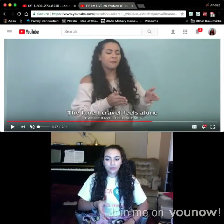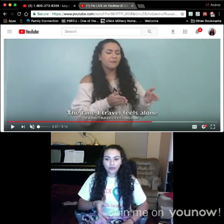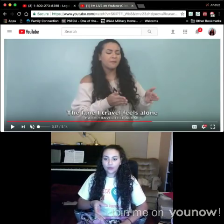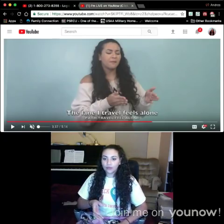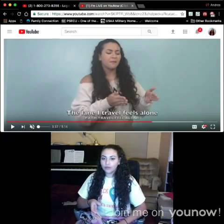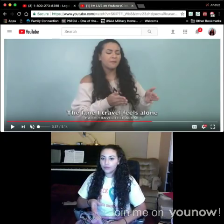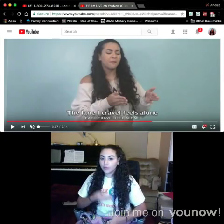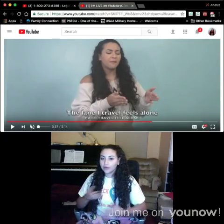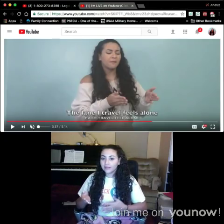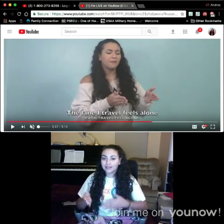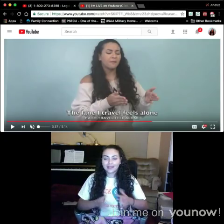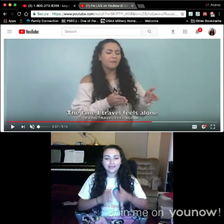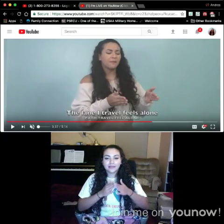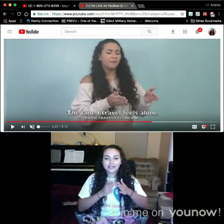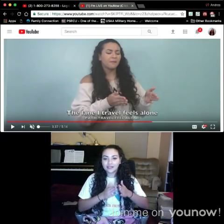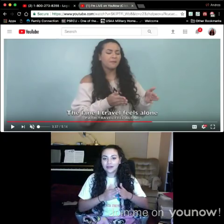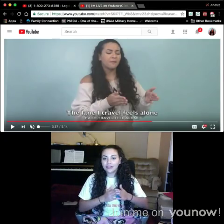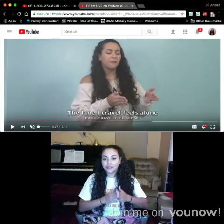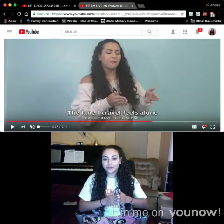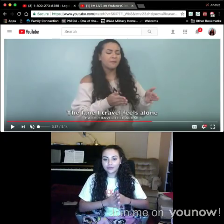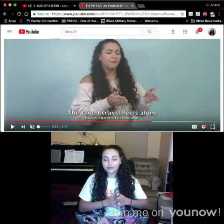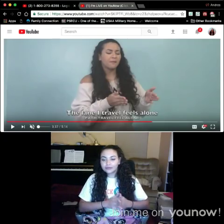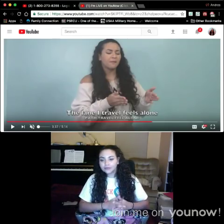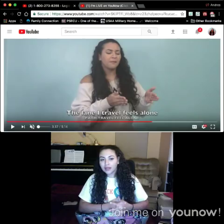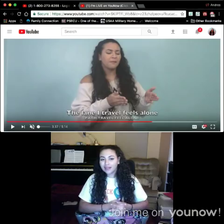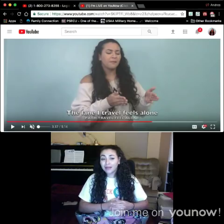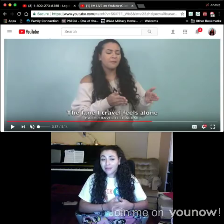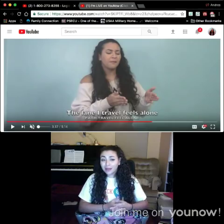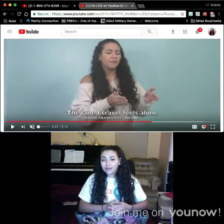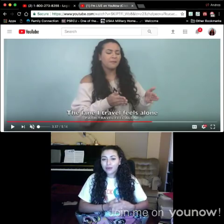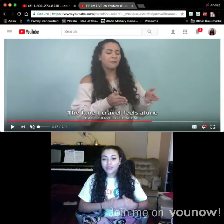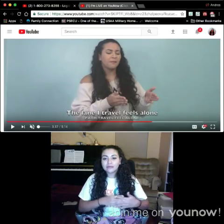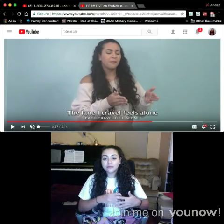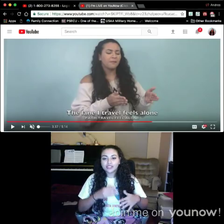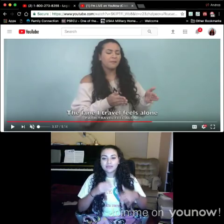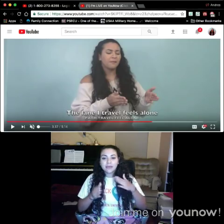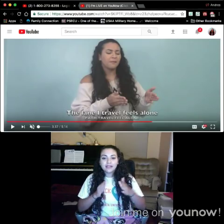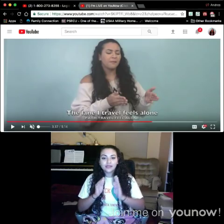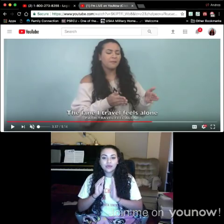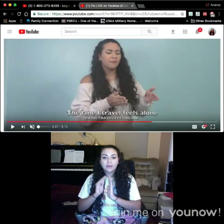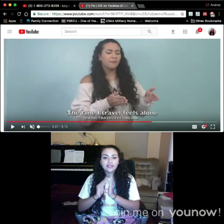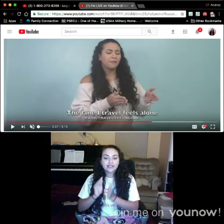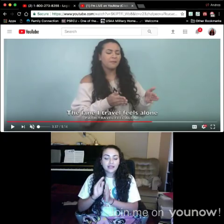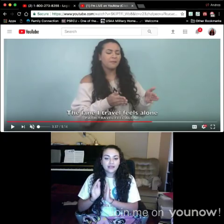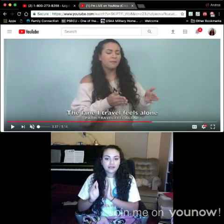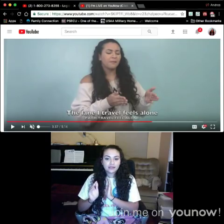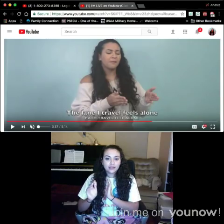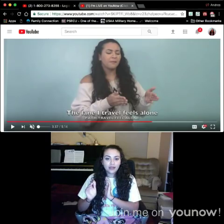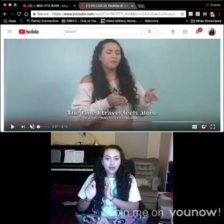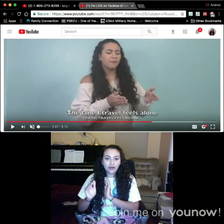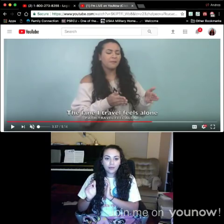if you know what it means. Like, it doesn't make sense on its own. Unlike a metaphor, which is meant to make